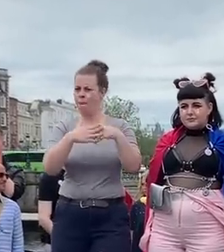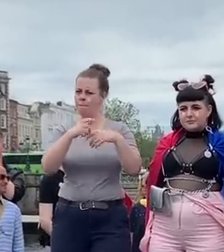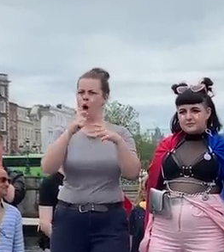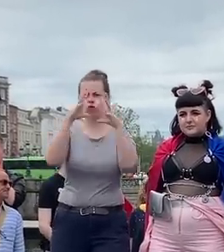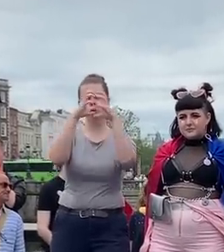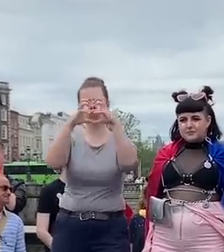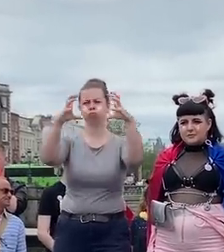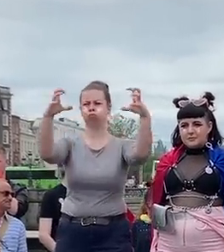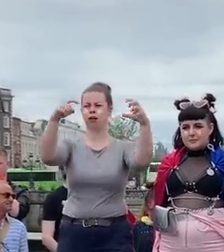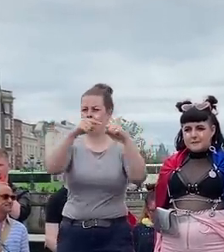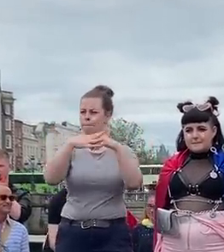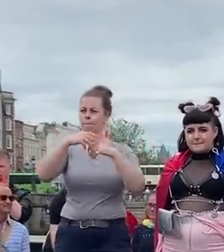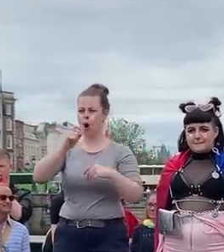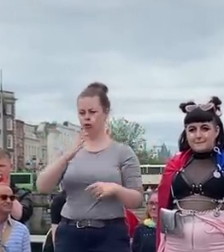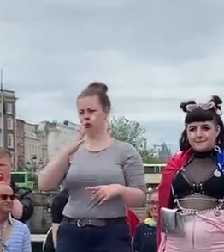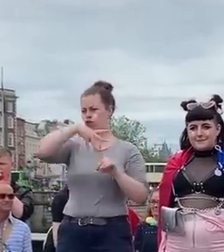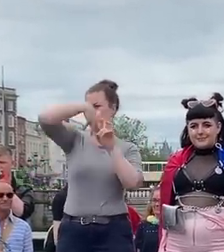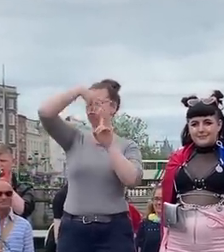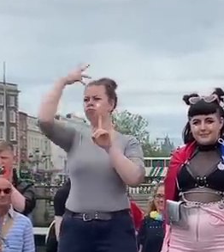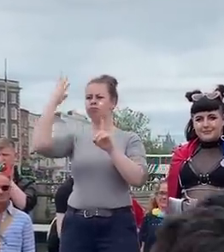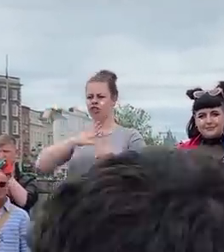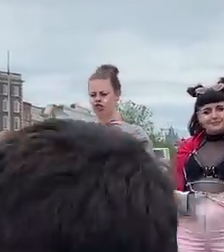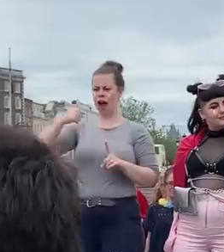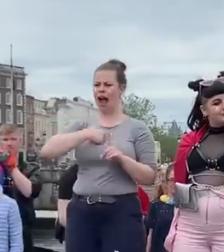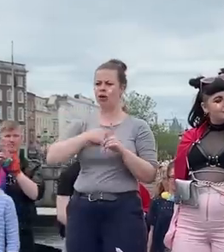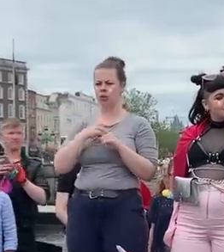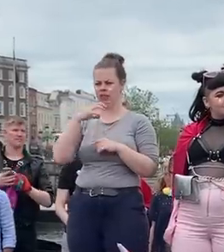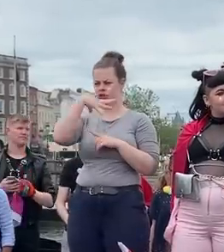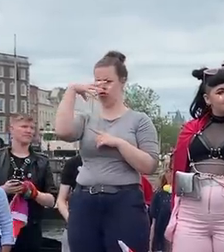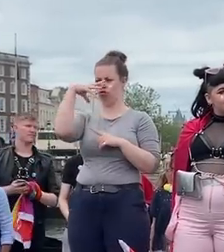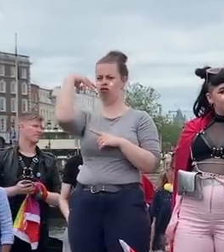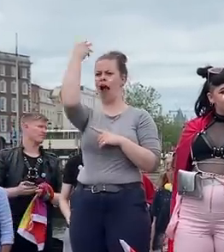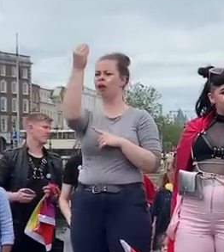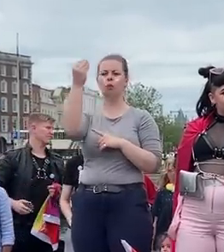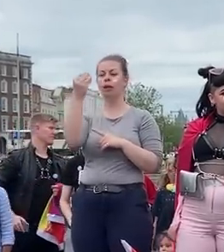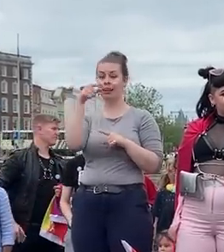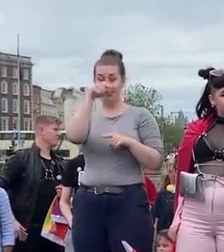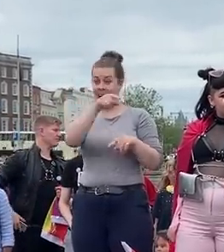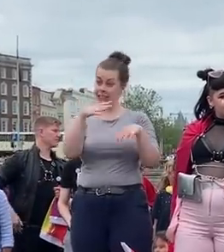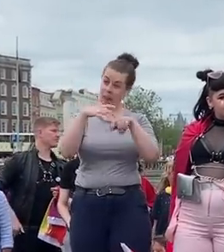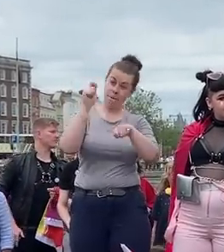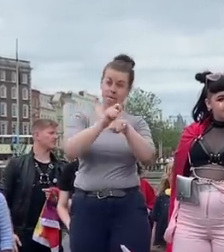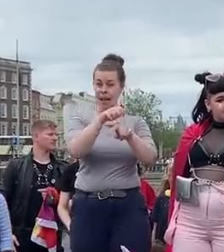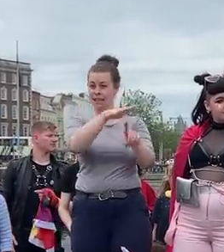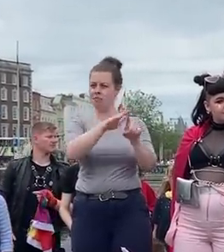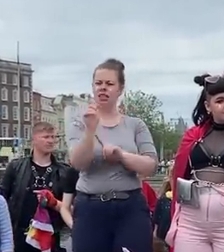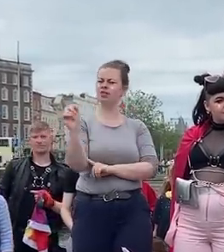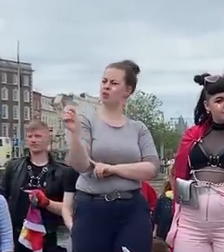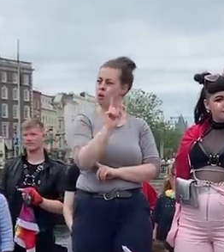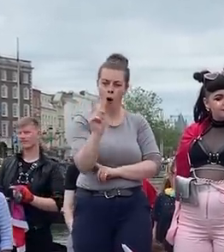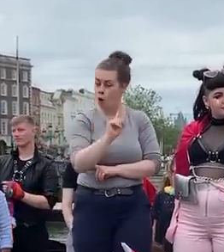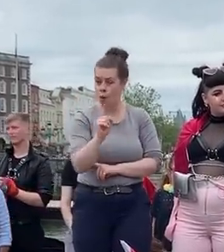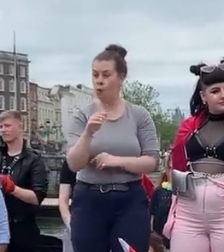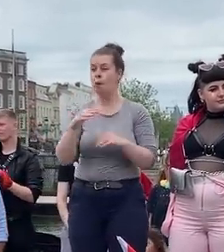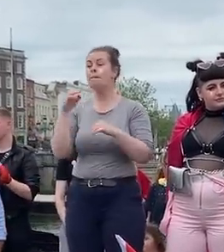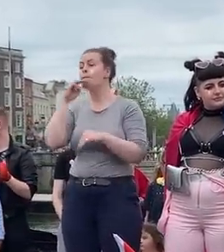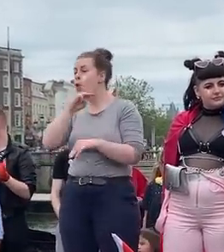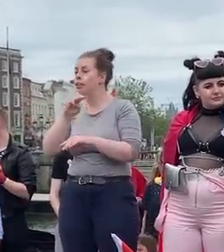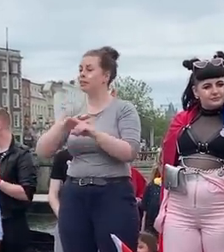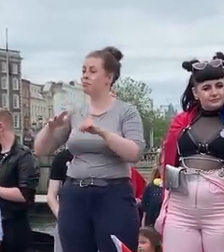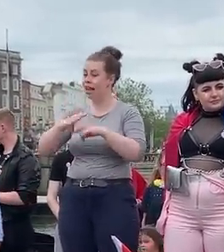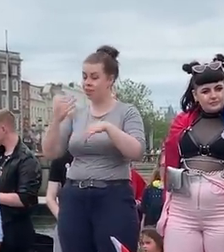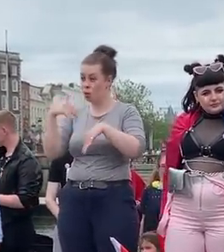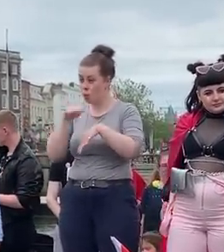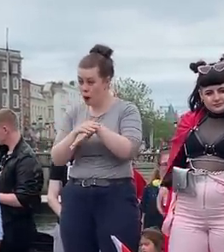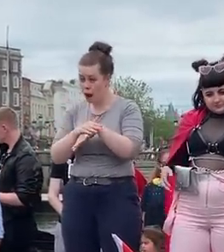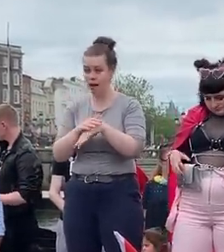the most drag queens, whatever it is. Not the important place to be. The important place to be is where people